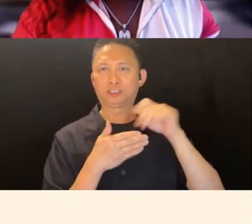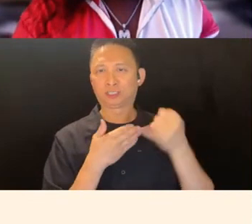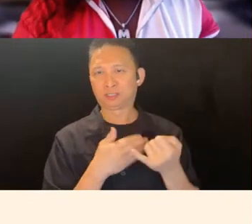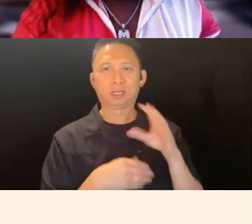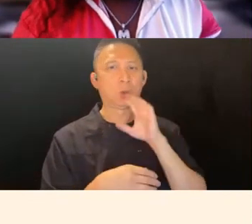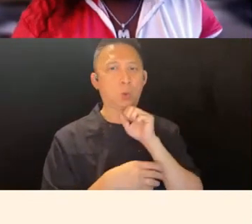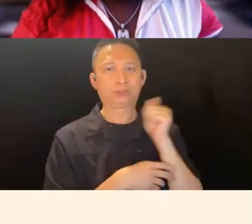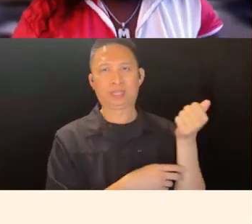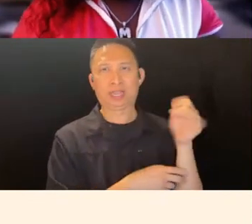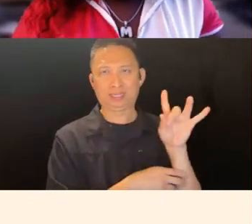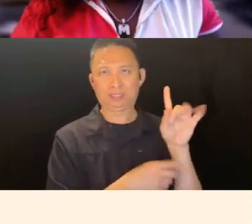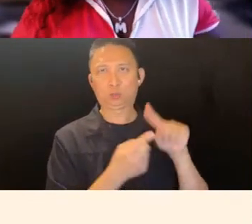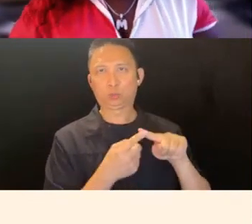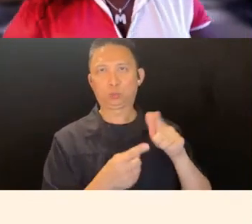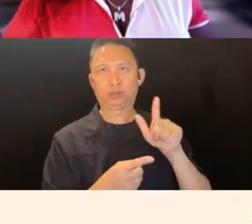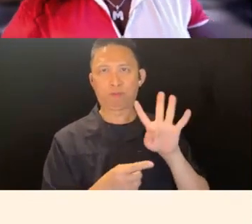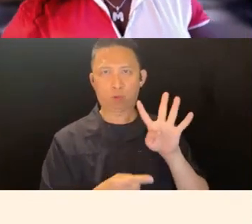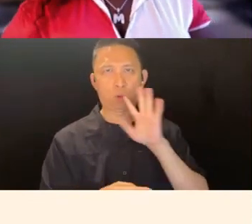years of age.